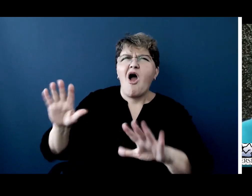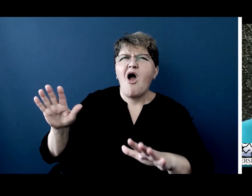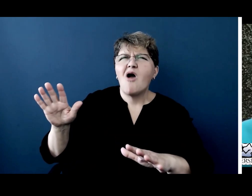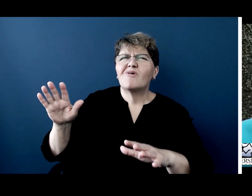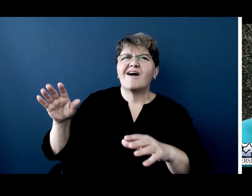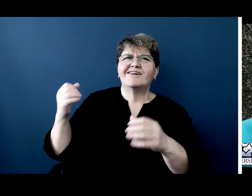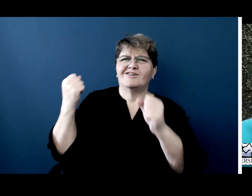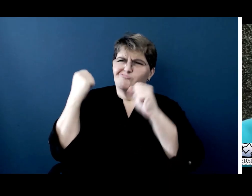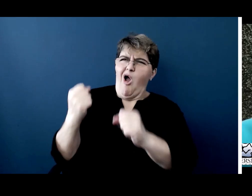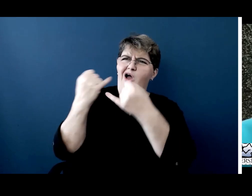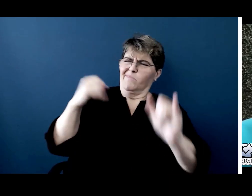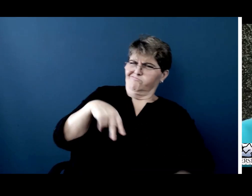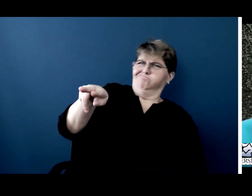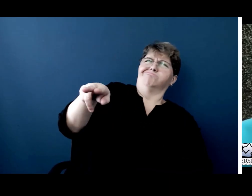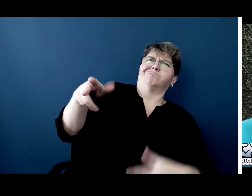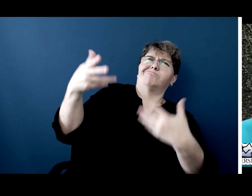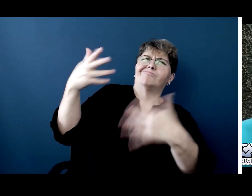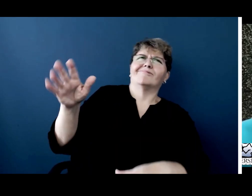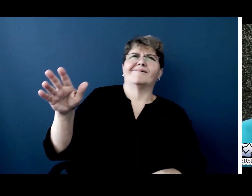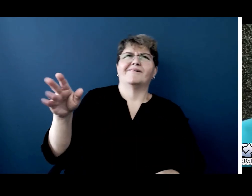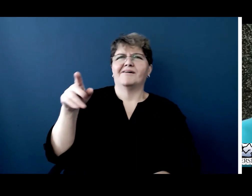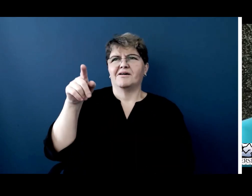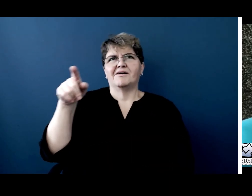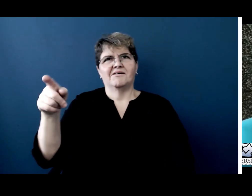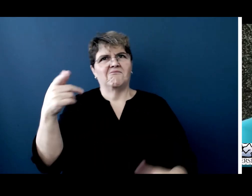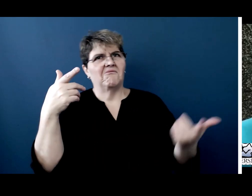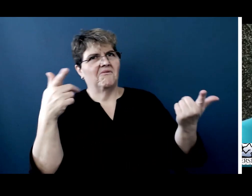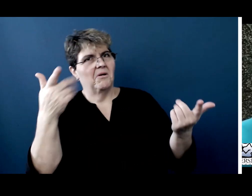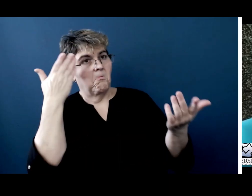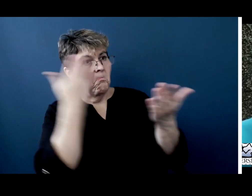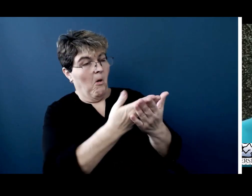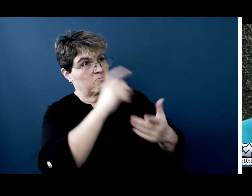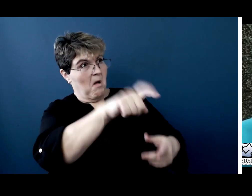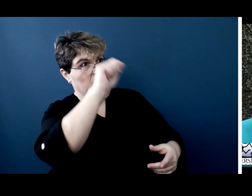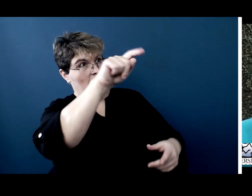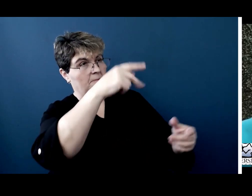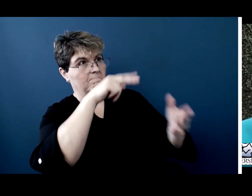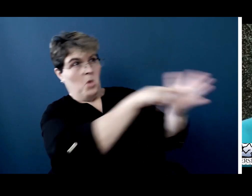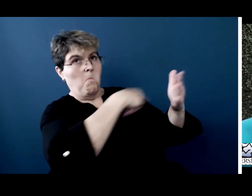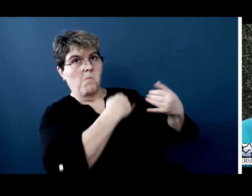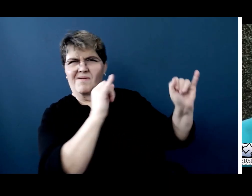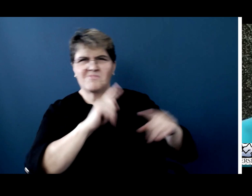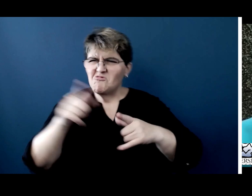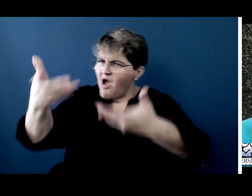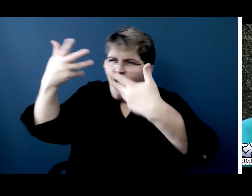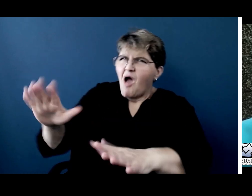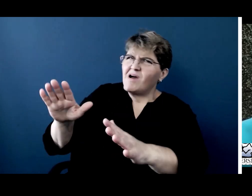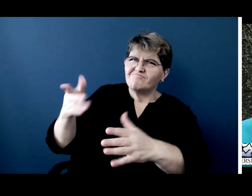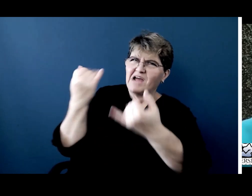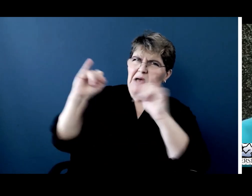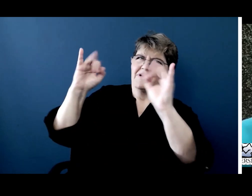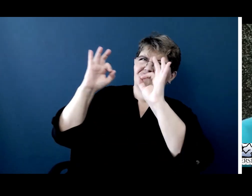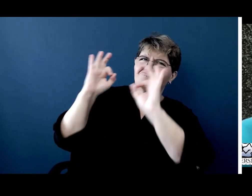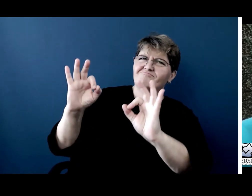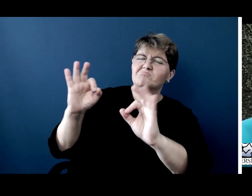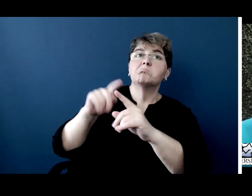this, Vinny, but like Yes. you already are super independent. Like Yeah. you don't need to be in your own apartment to tell you that. You Yeah. already do a ton. It